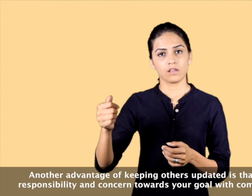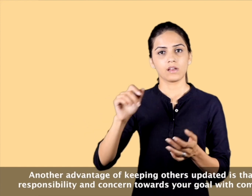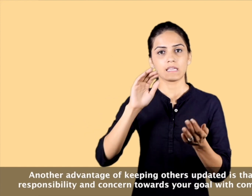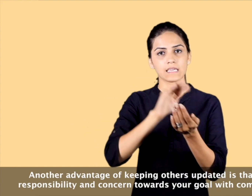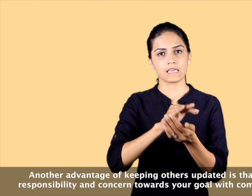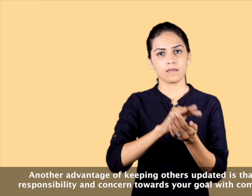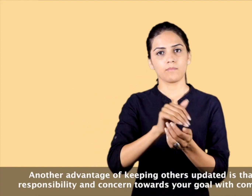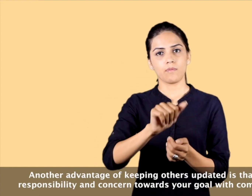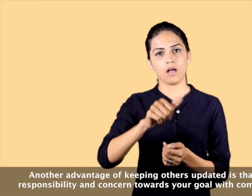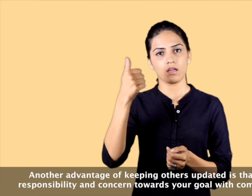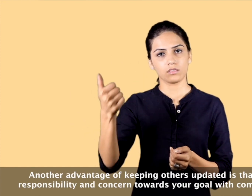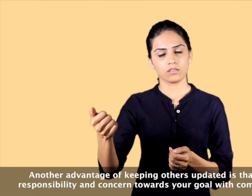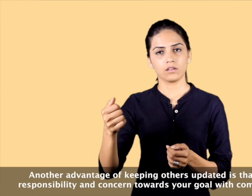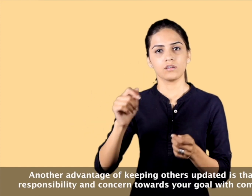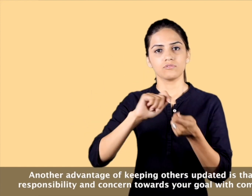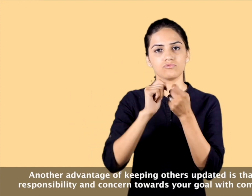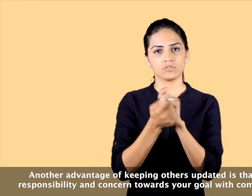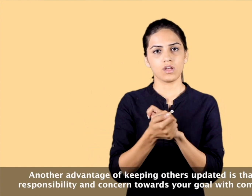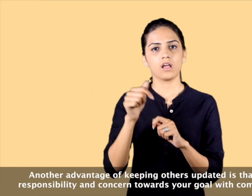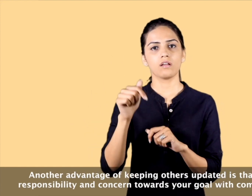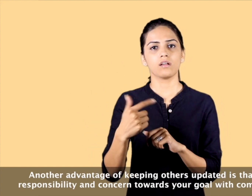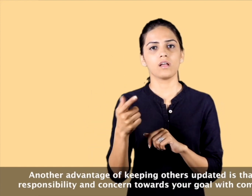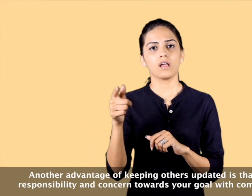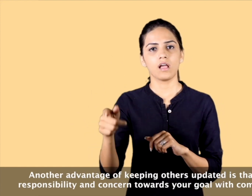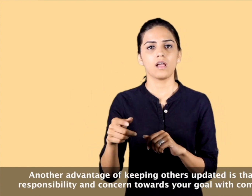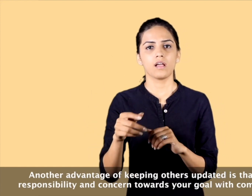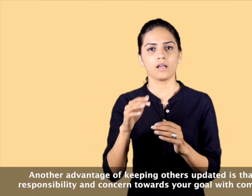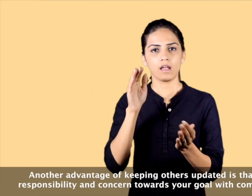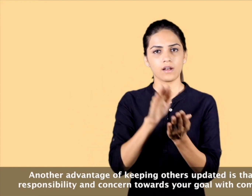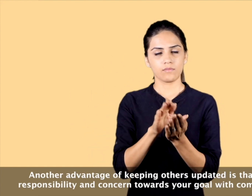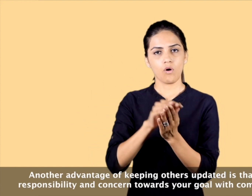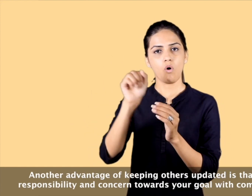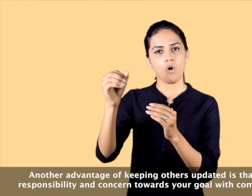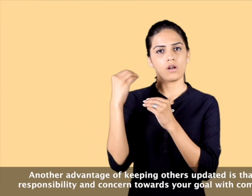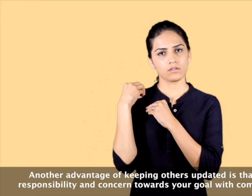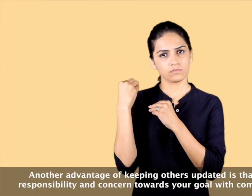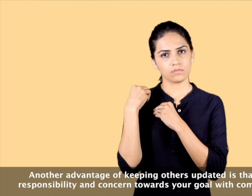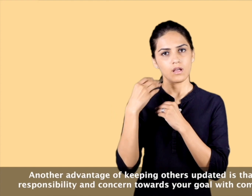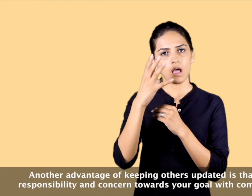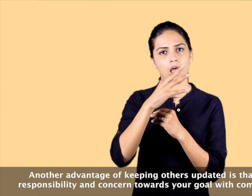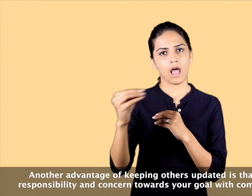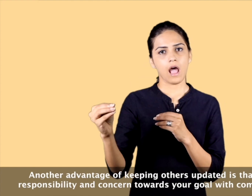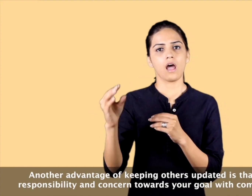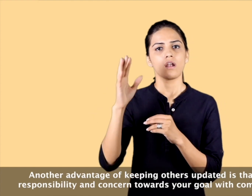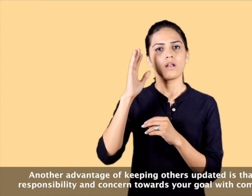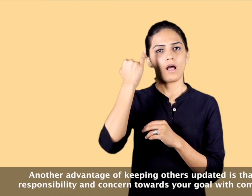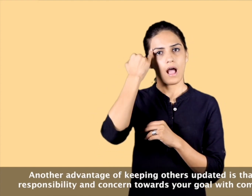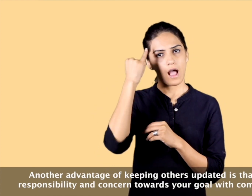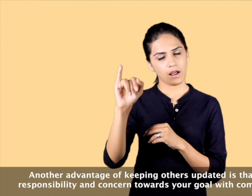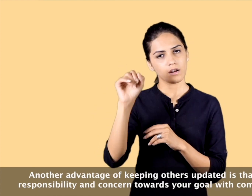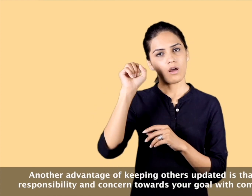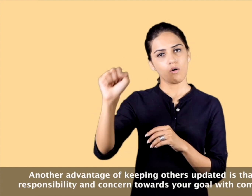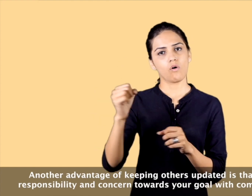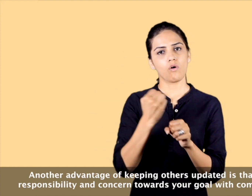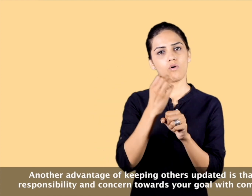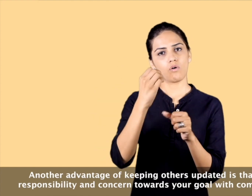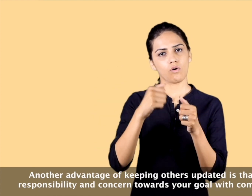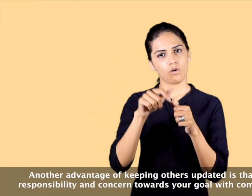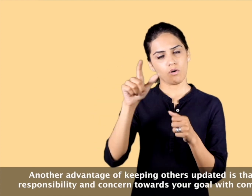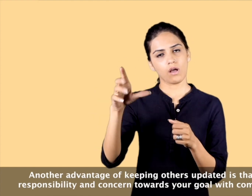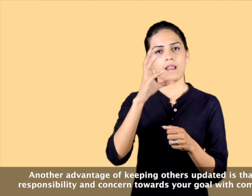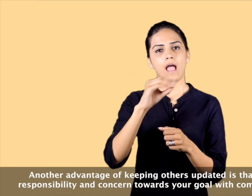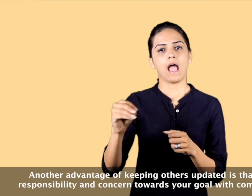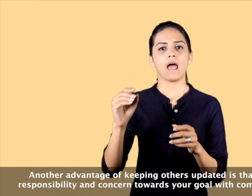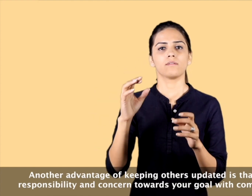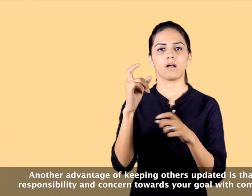Another advantage of keeping others updated is that it displays your responsibility and concern towards your goal